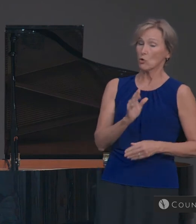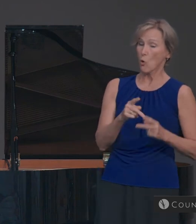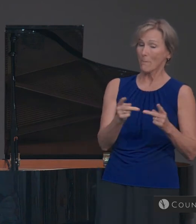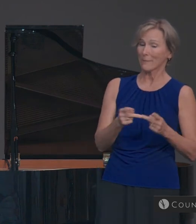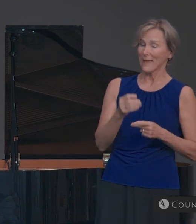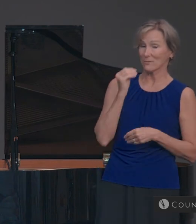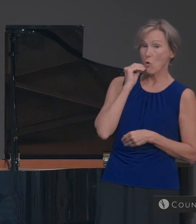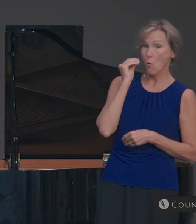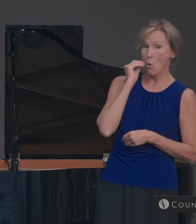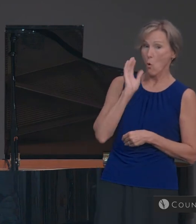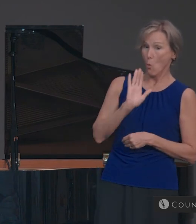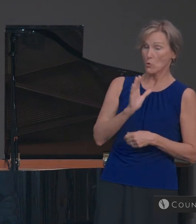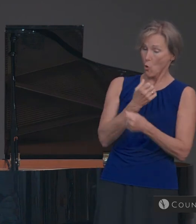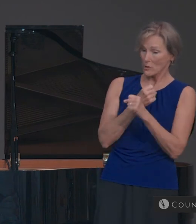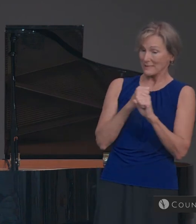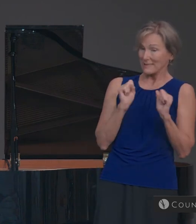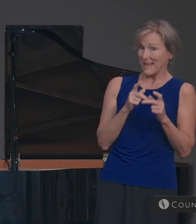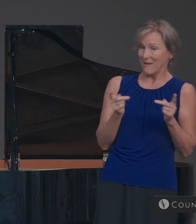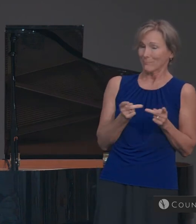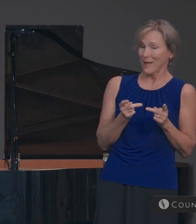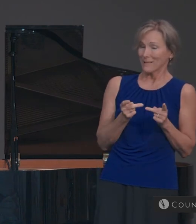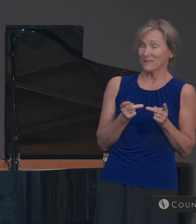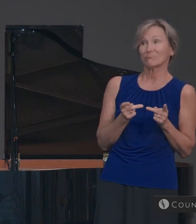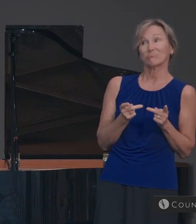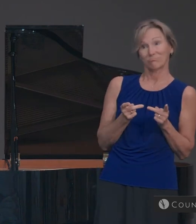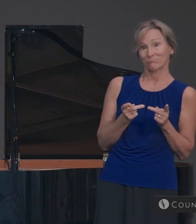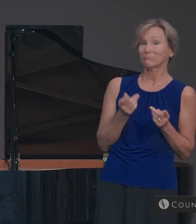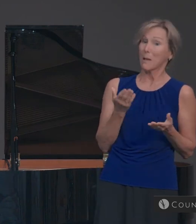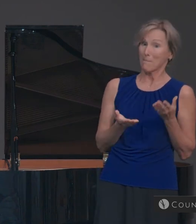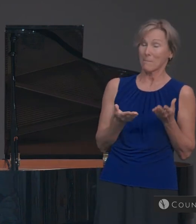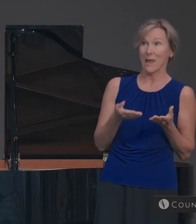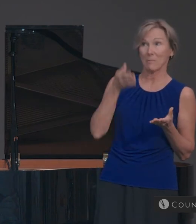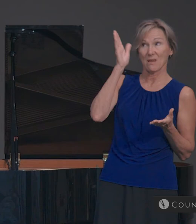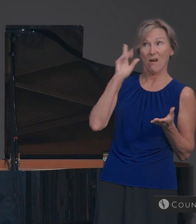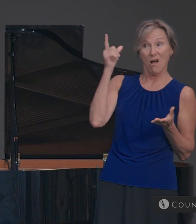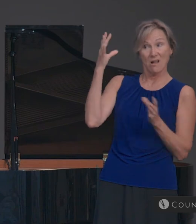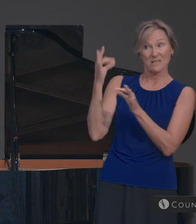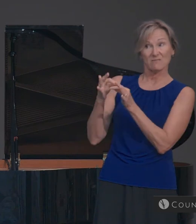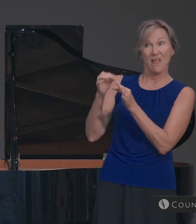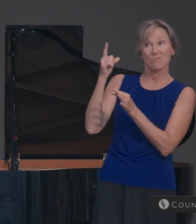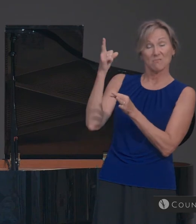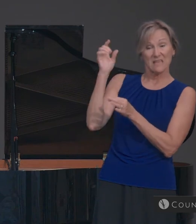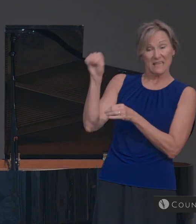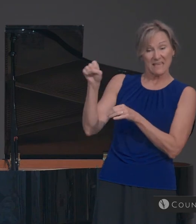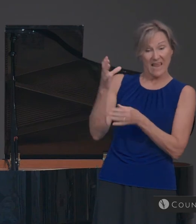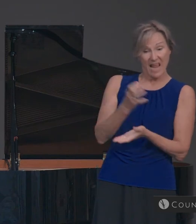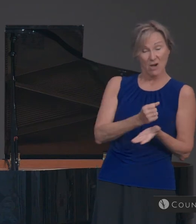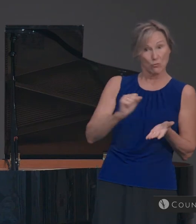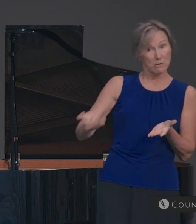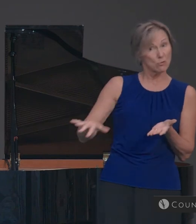security can and will be taken away by the faithful and fearsome God.